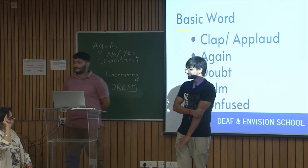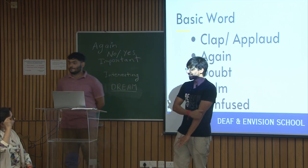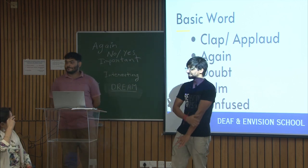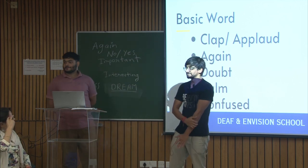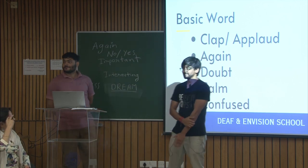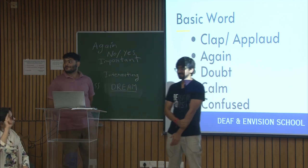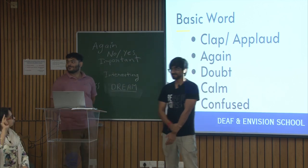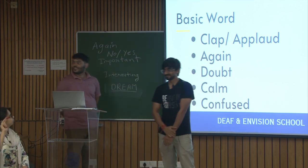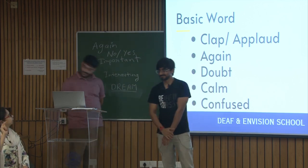Calm.